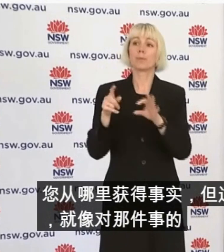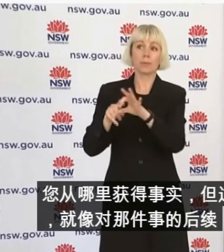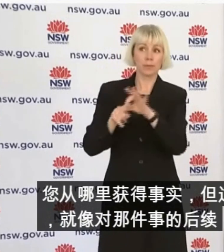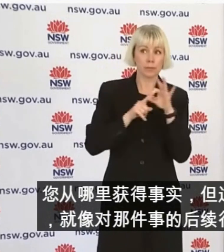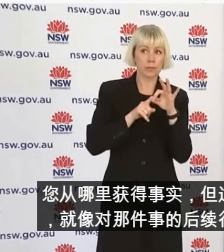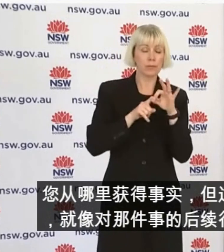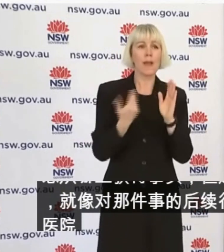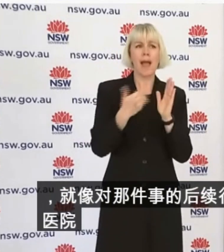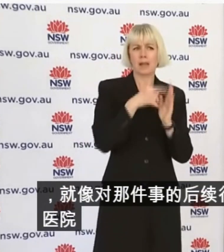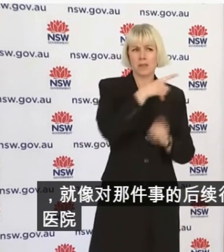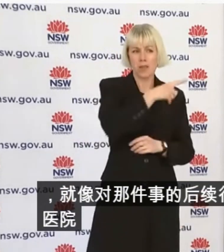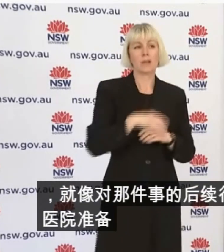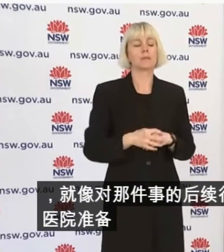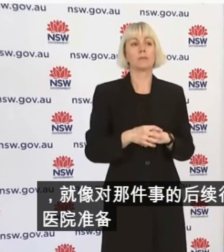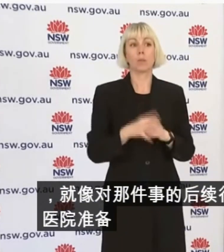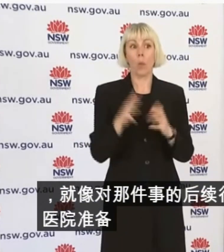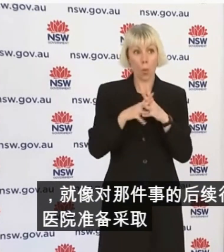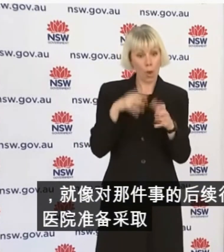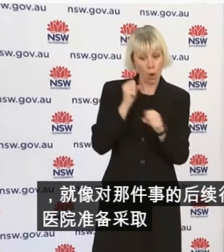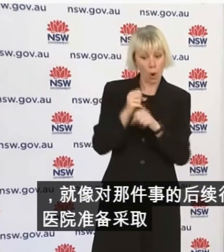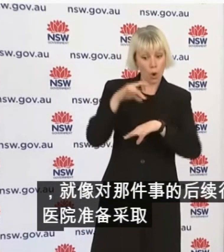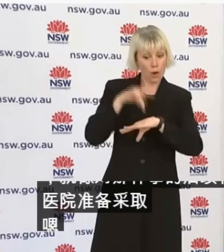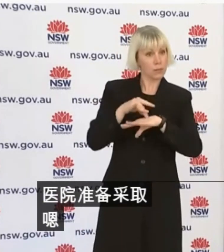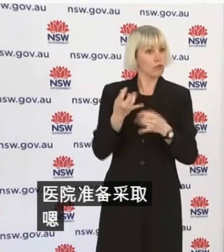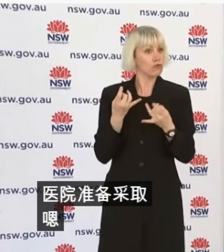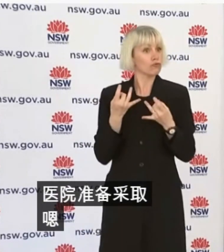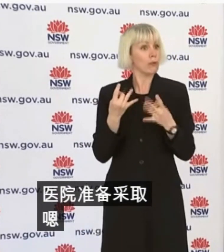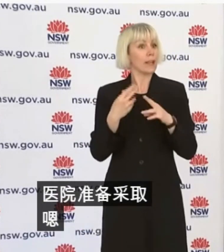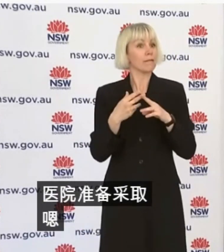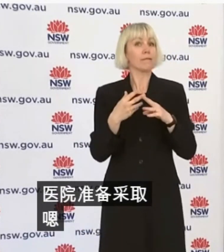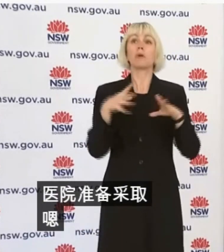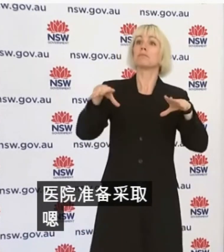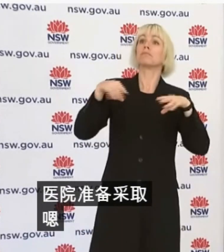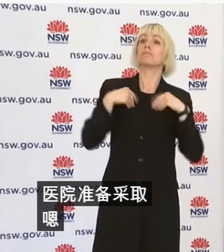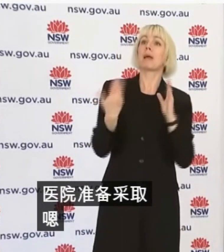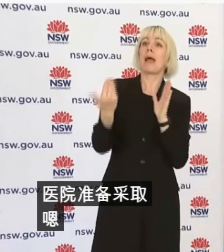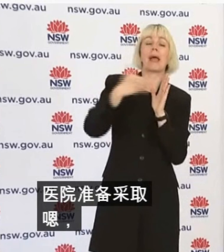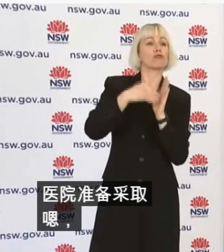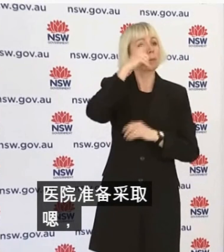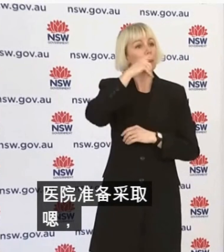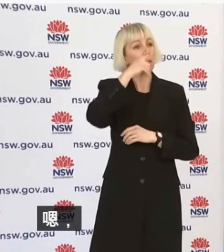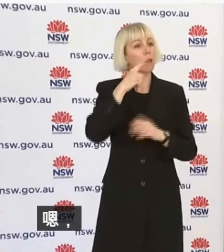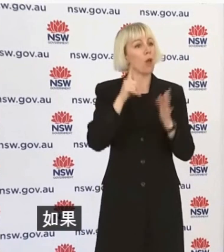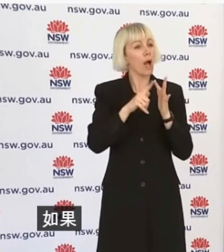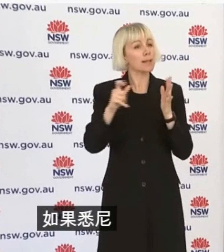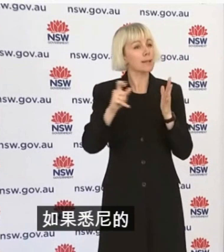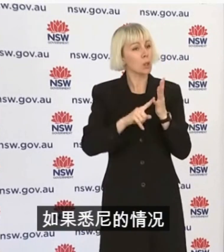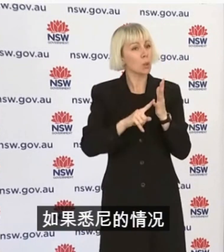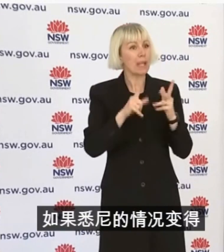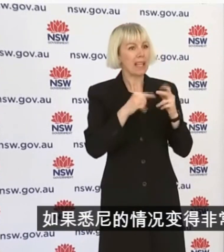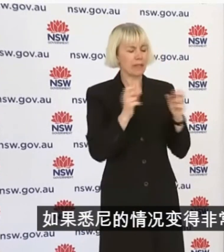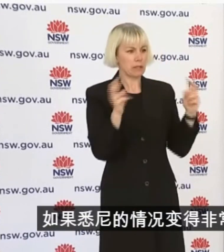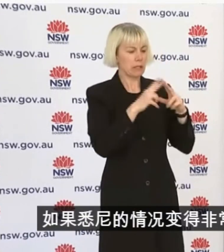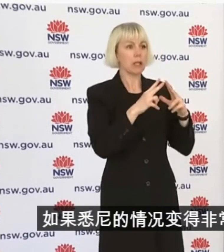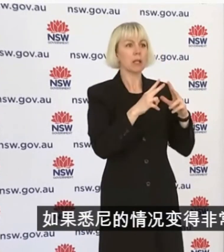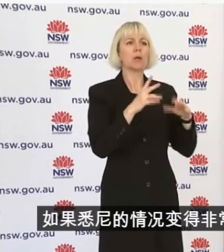Just as a follow-up to that, has Wollongong Hospital been prepared to take excess ICU patients or overflow if things in Sydney get